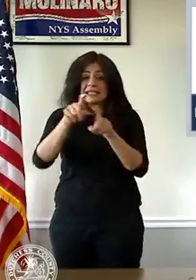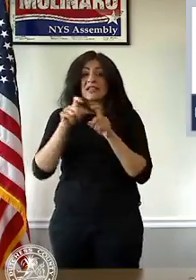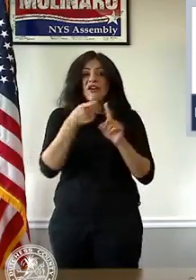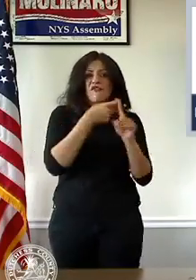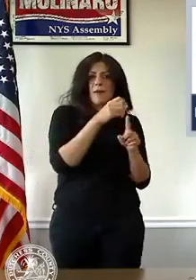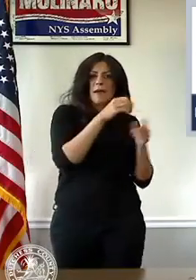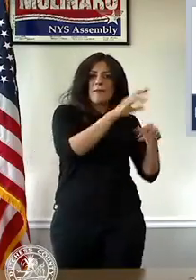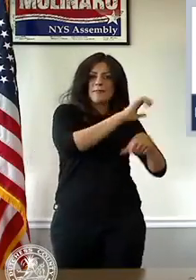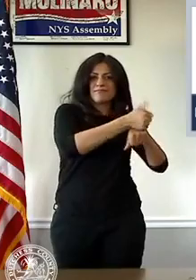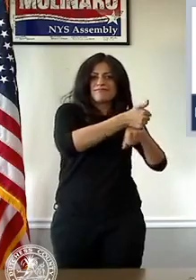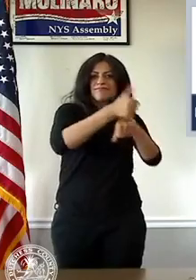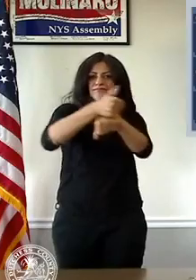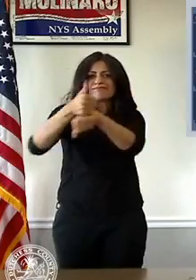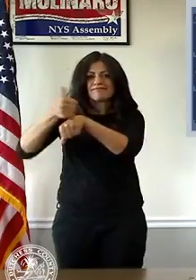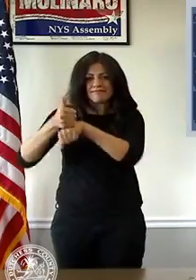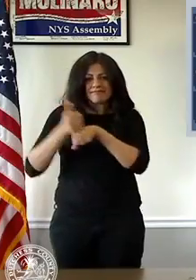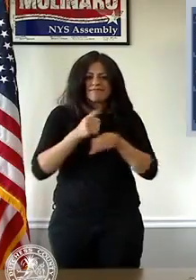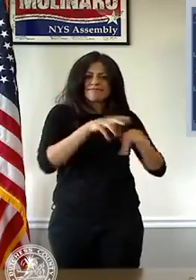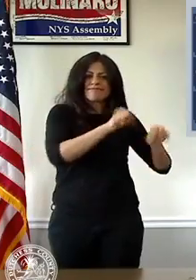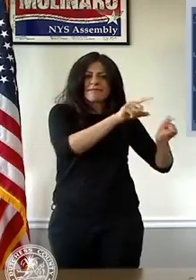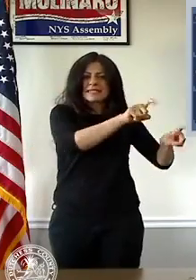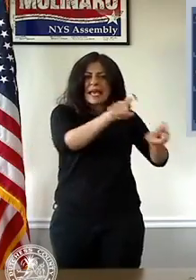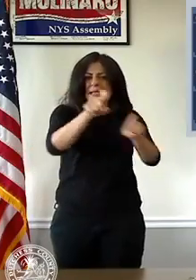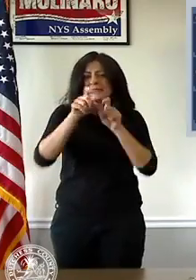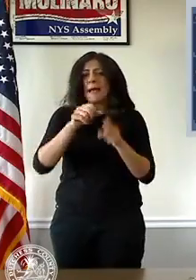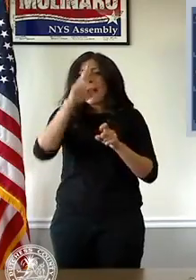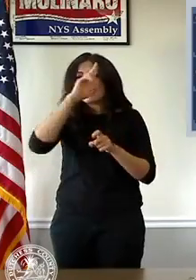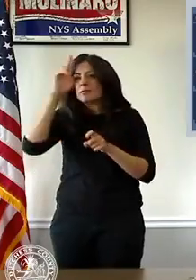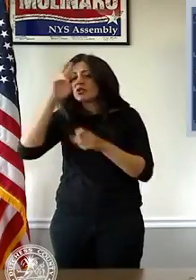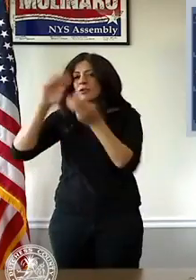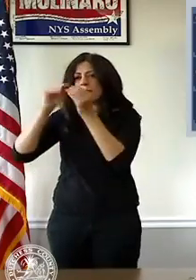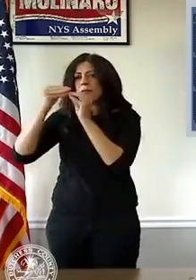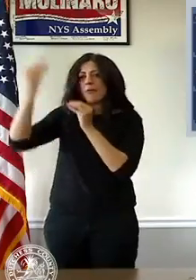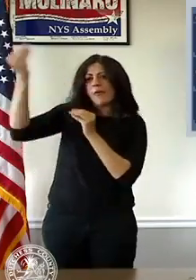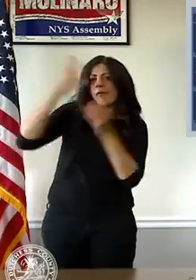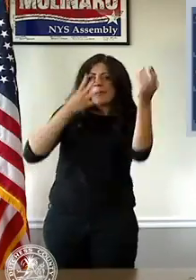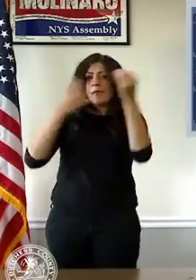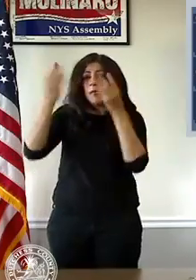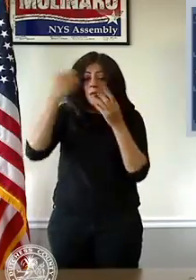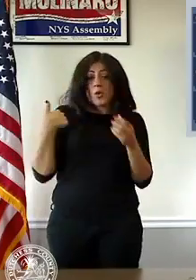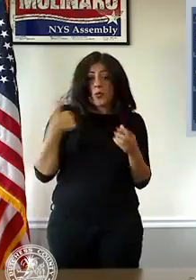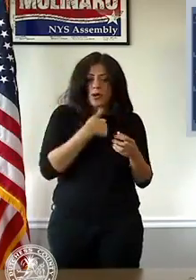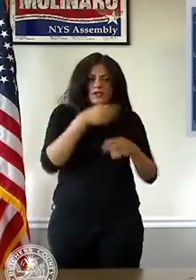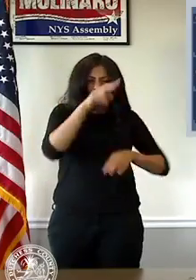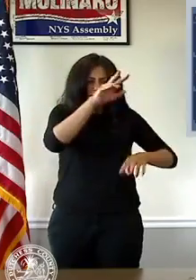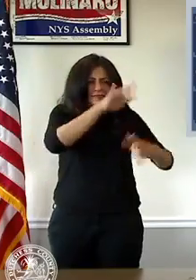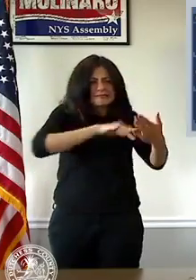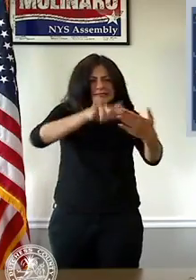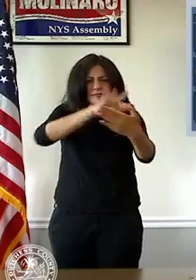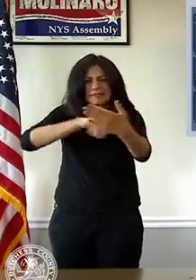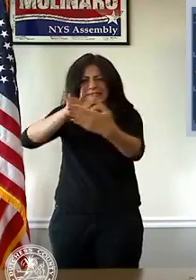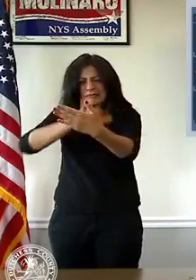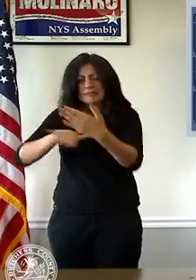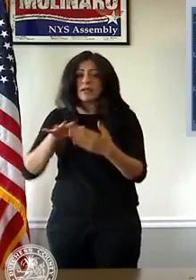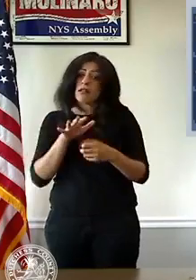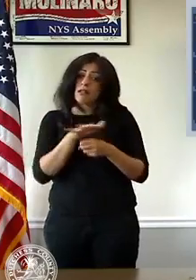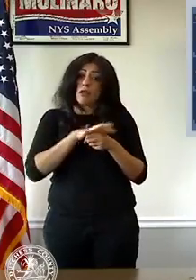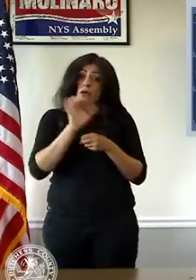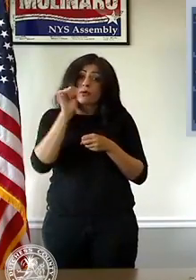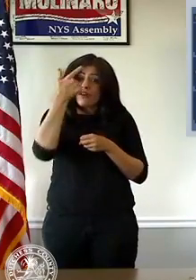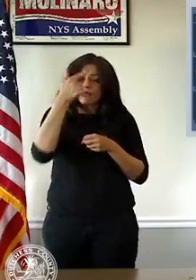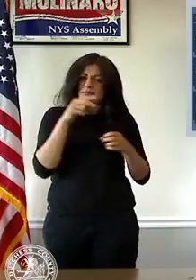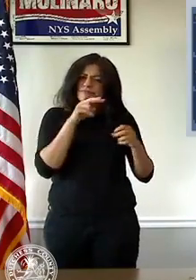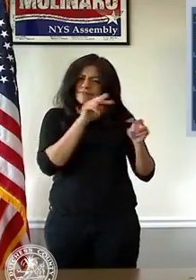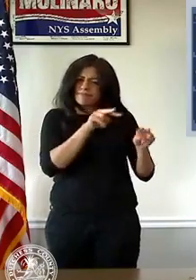sites. Hospitalizations come in from the hospitals. We are monitoring those all the time. And so your local government officials will see